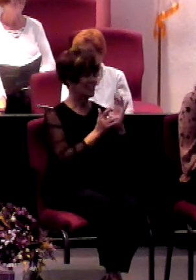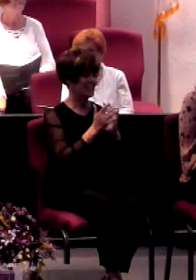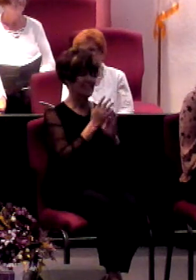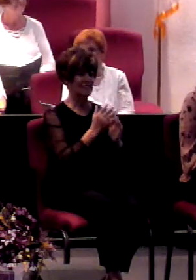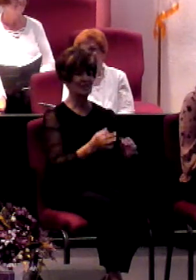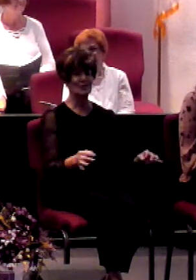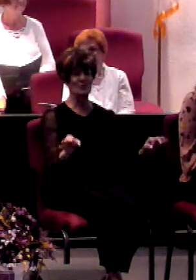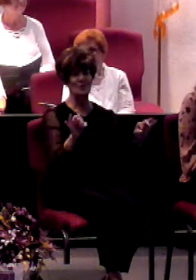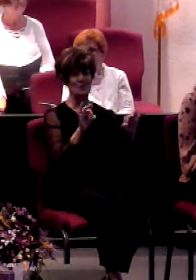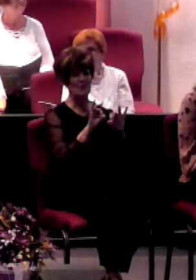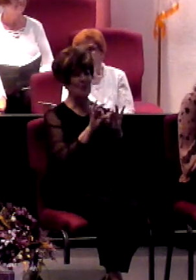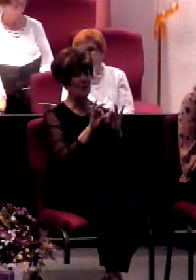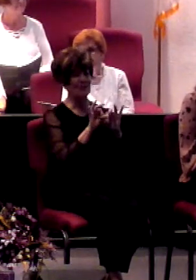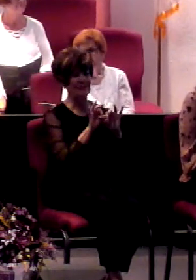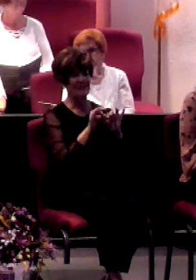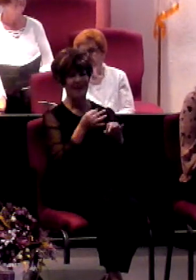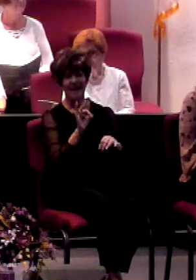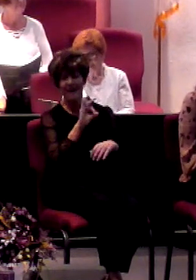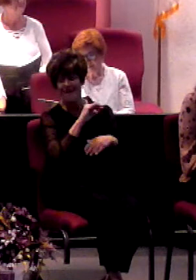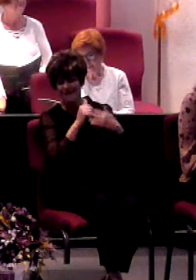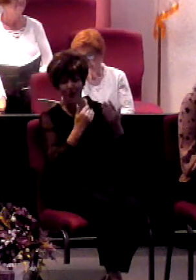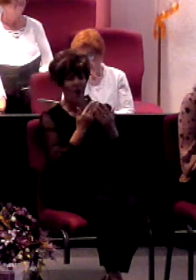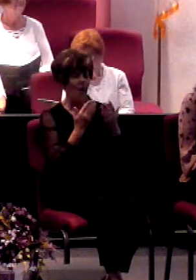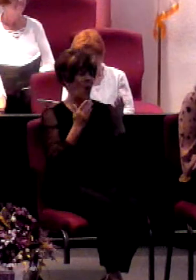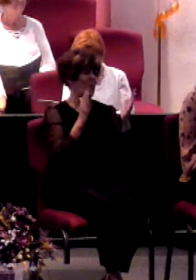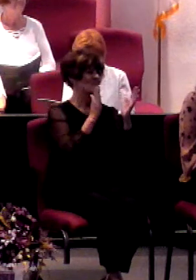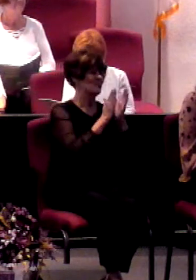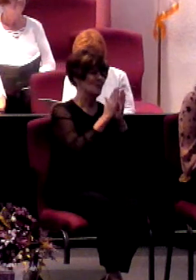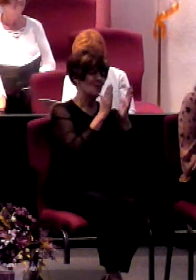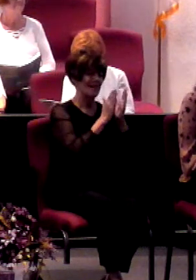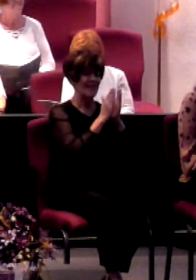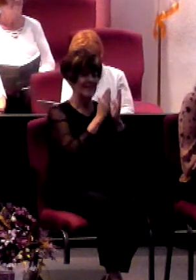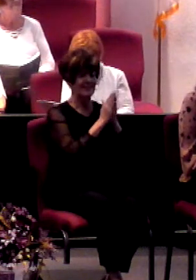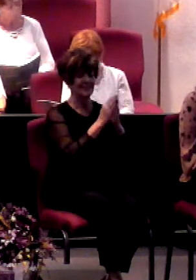Worthy of all the praise we could ever bring.